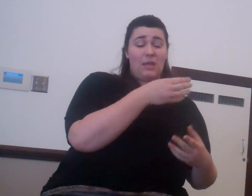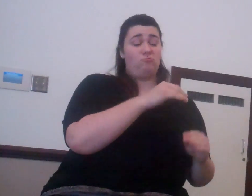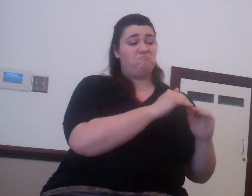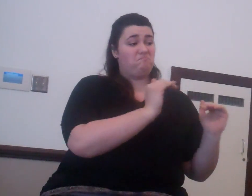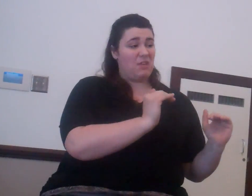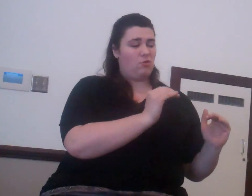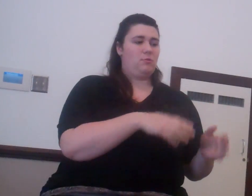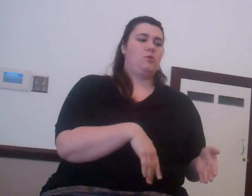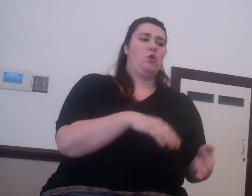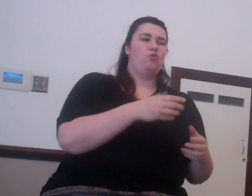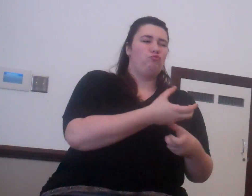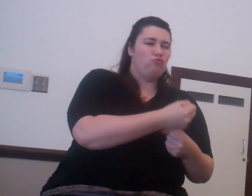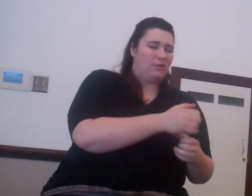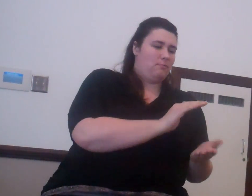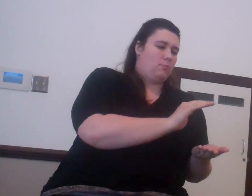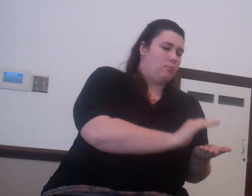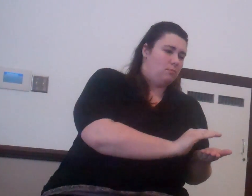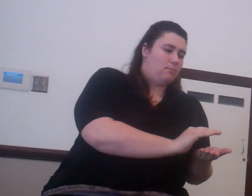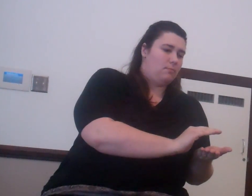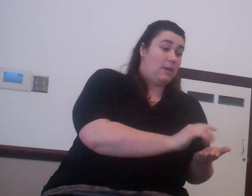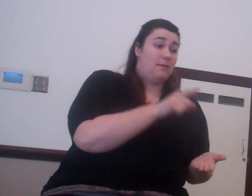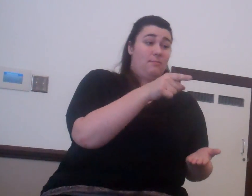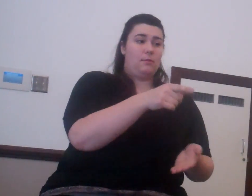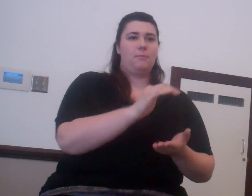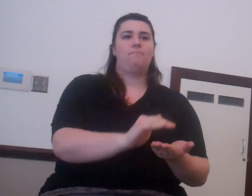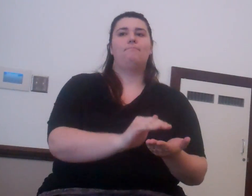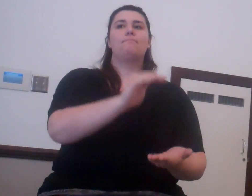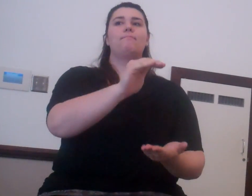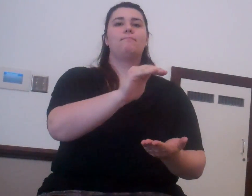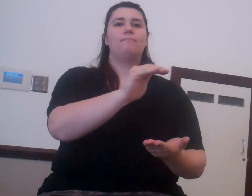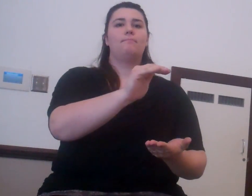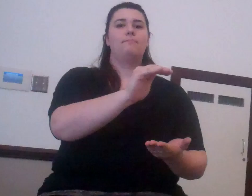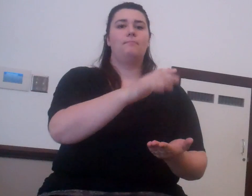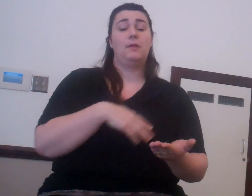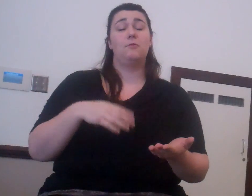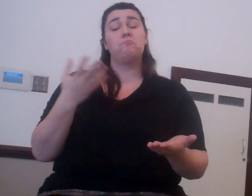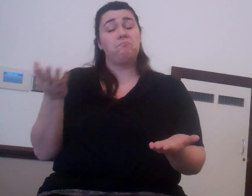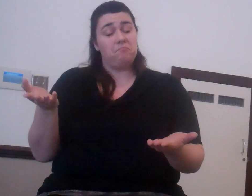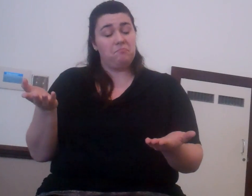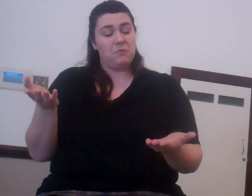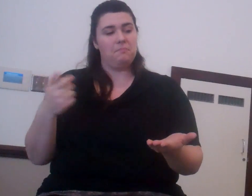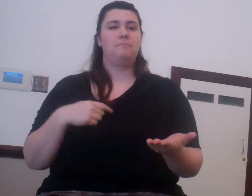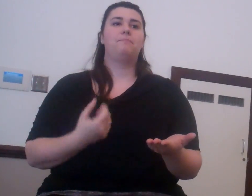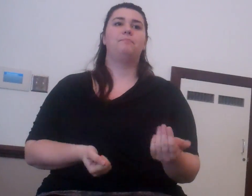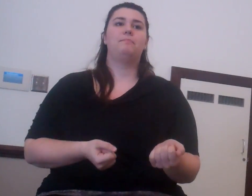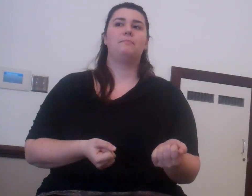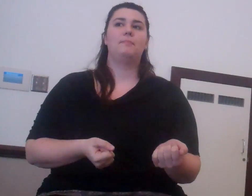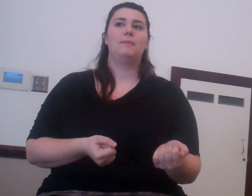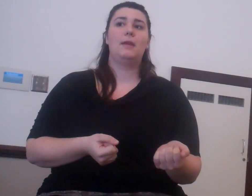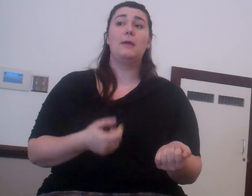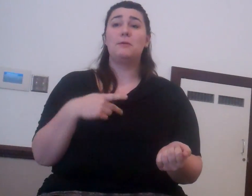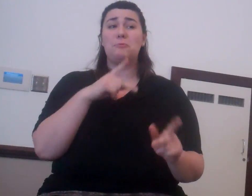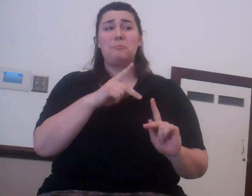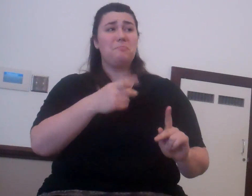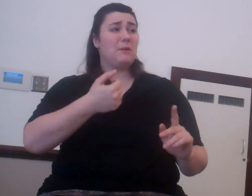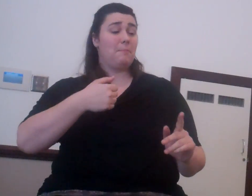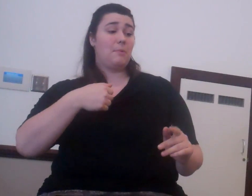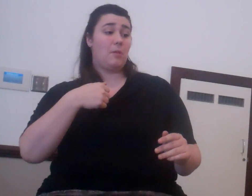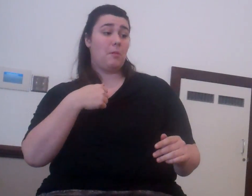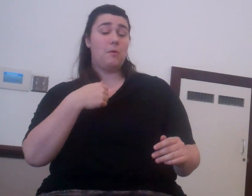we do to information peers. So people at work that you actually like and get along with and hang out